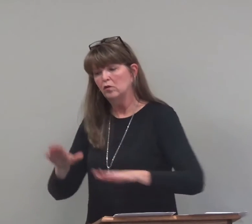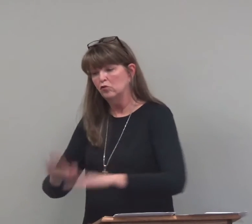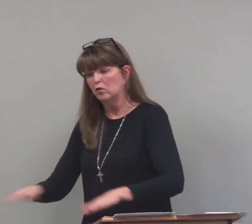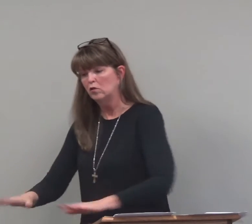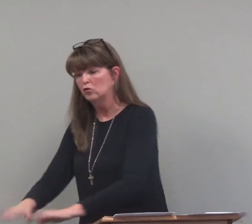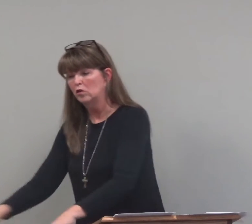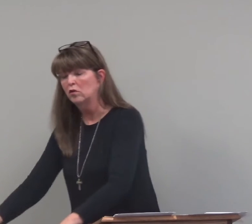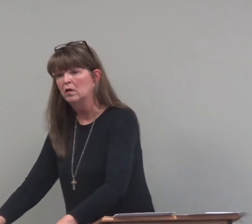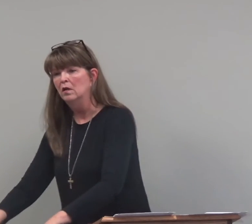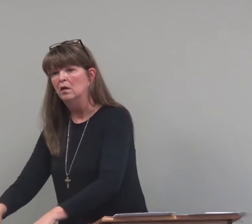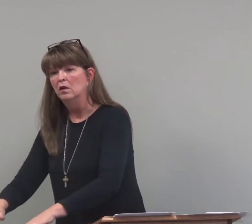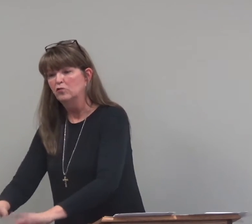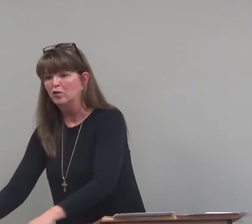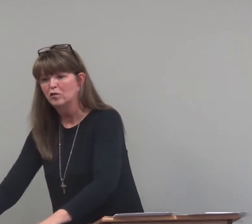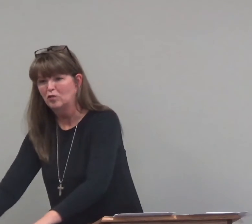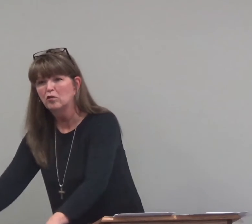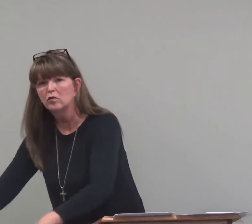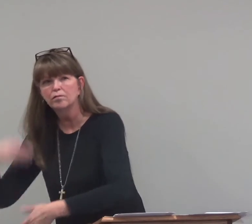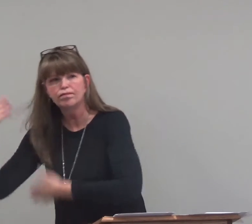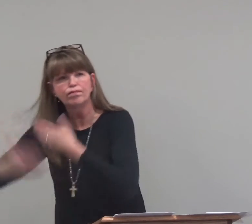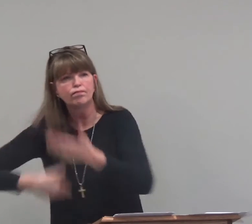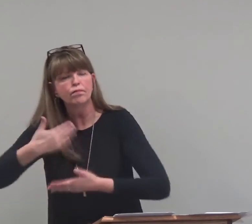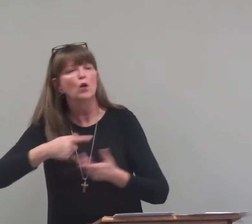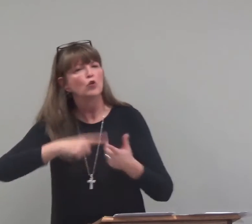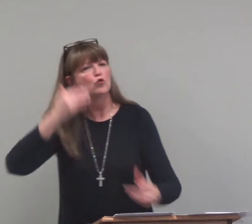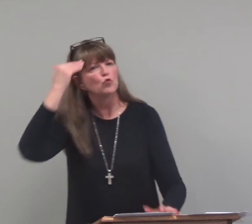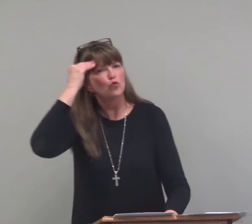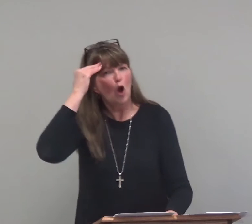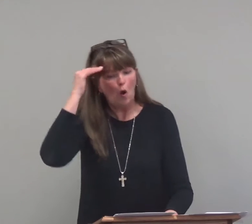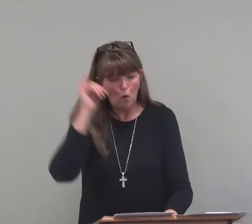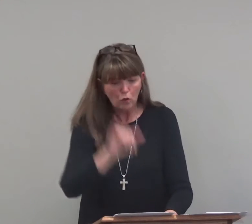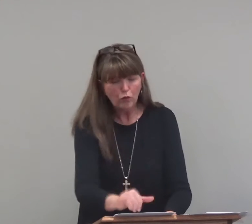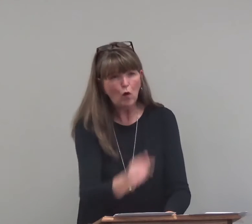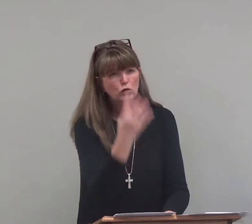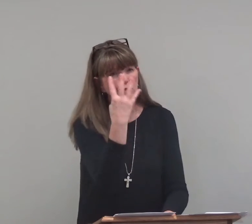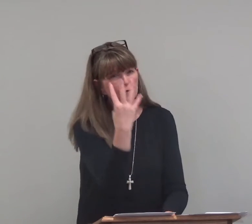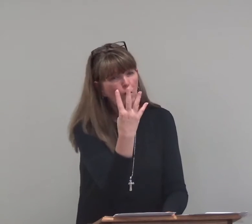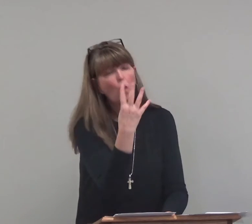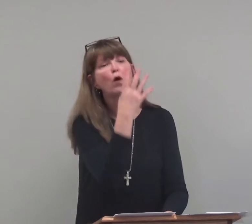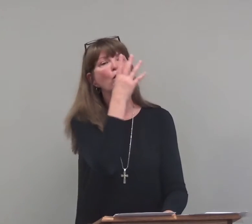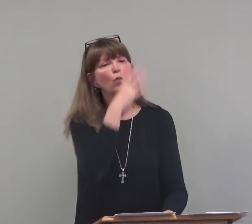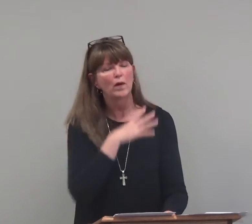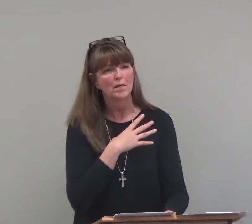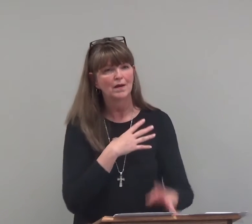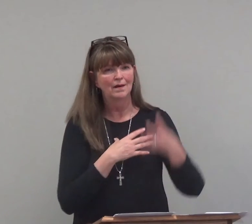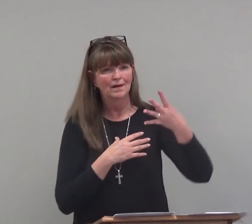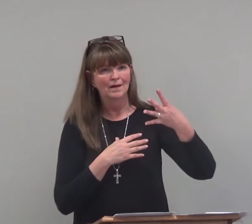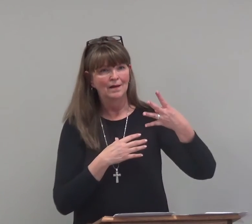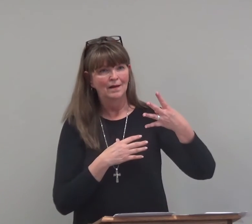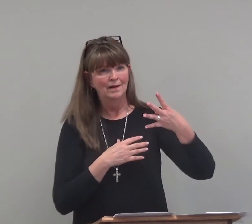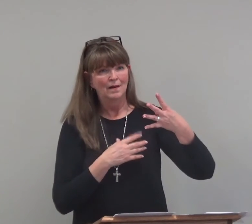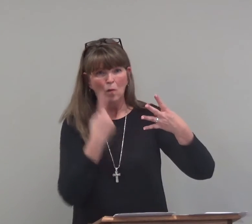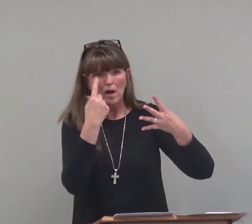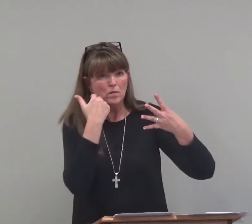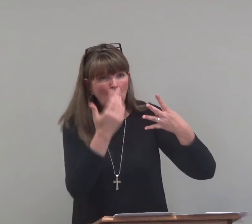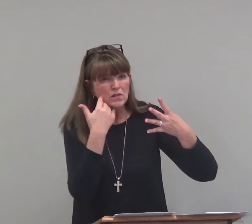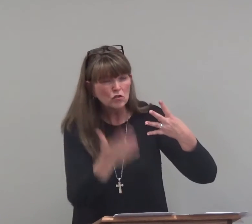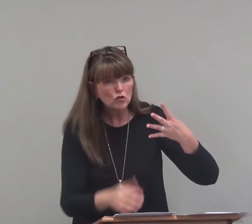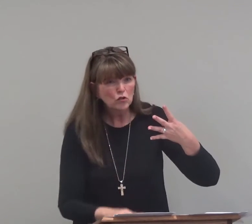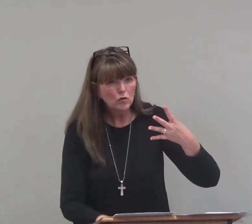They want us and our children and our children's children and children's children's children to know about these 4 women. One